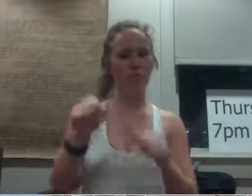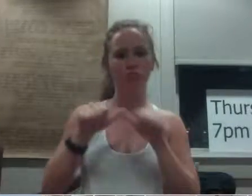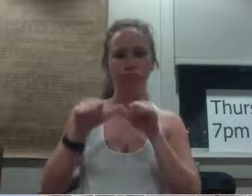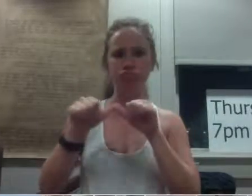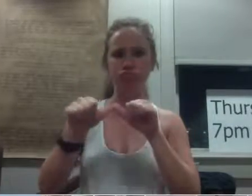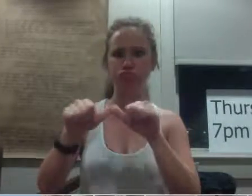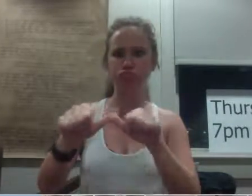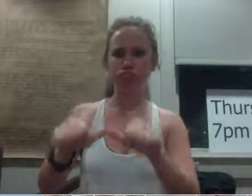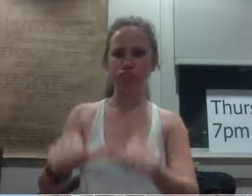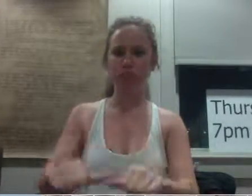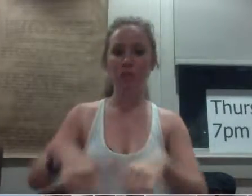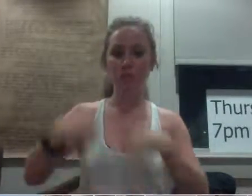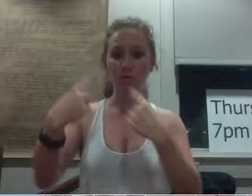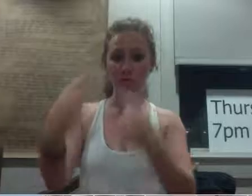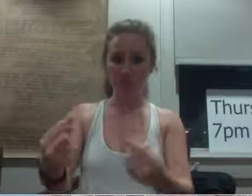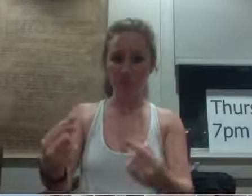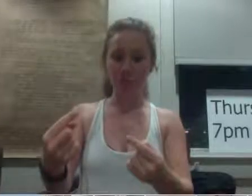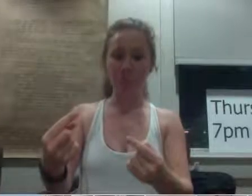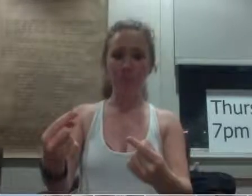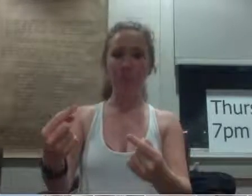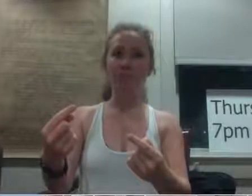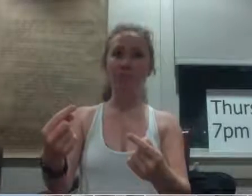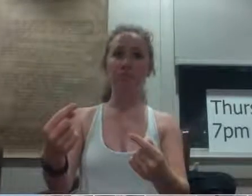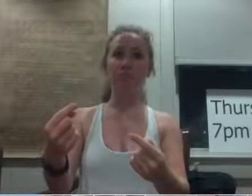but it didn't matter because he continued to be popular.